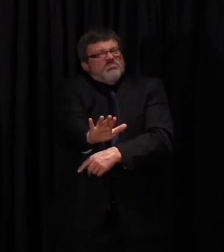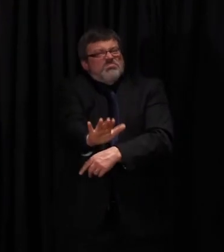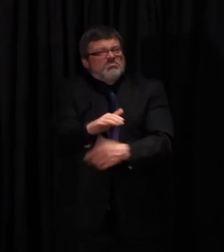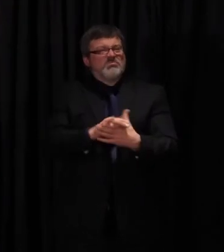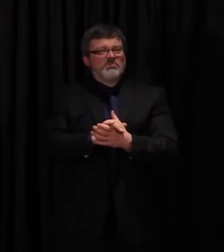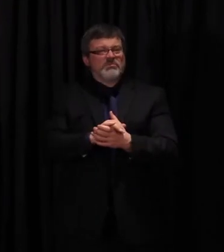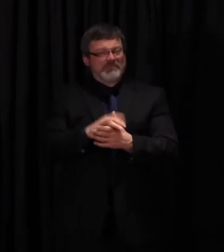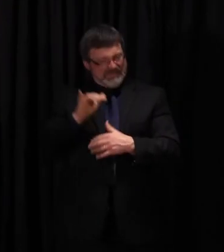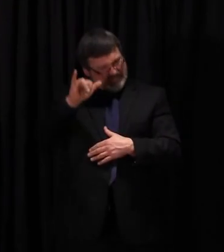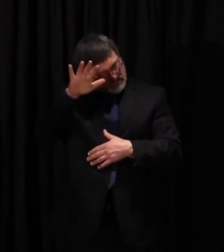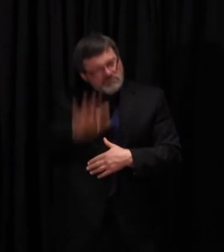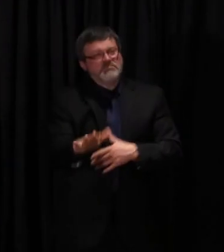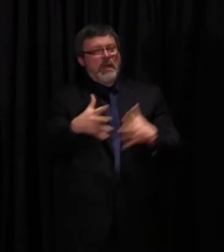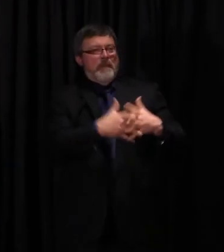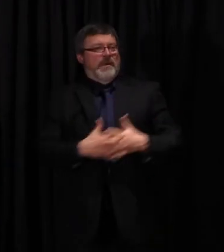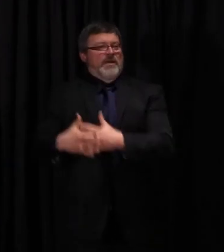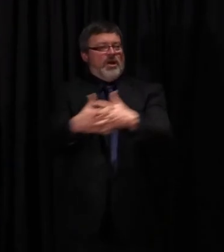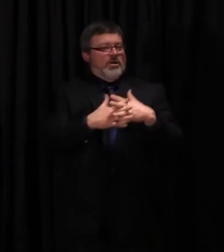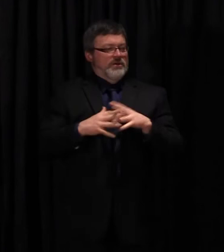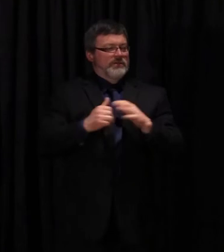do.